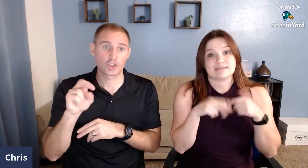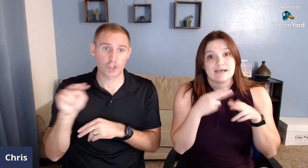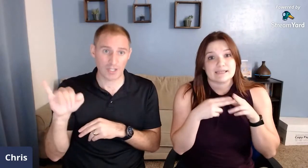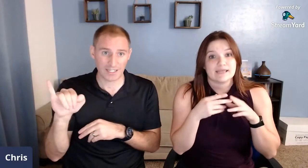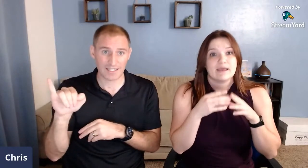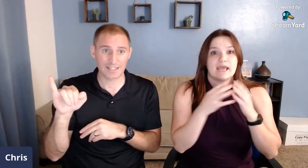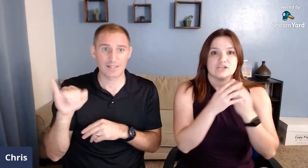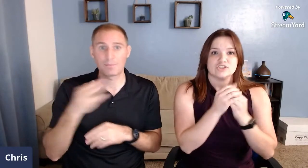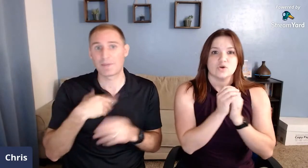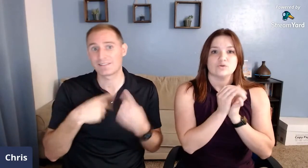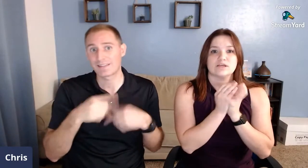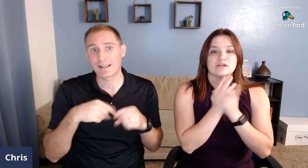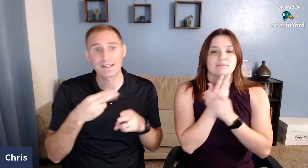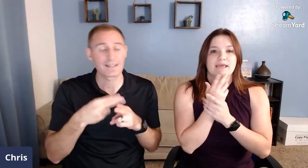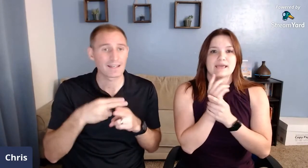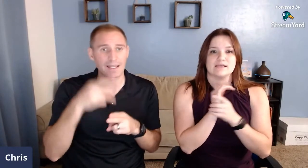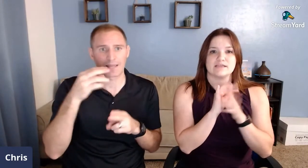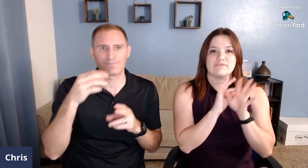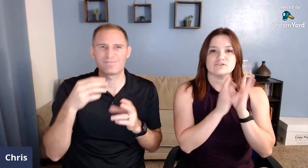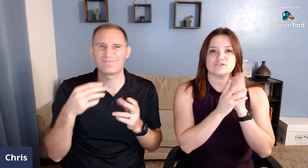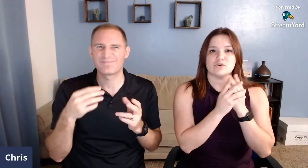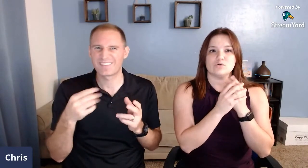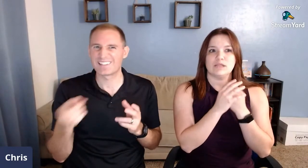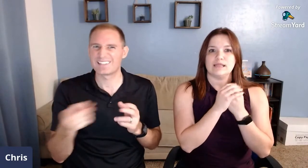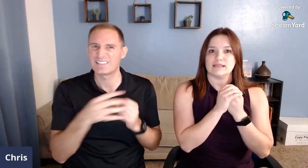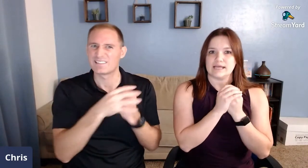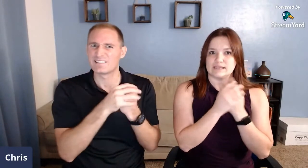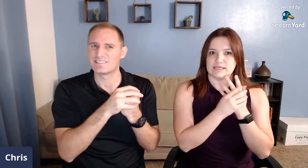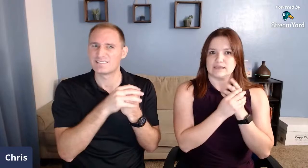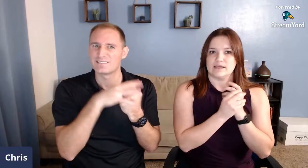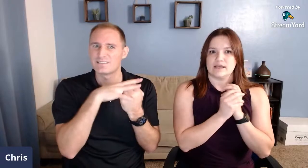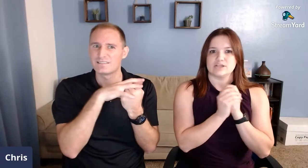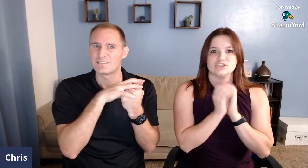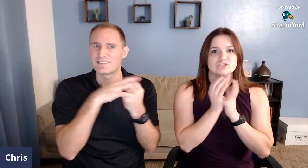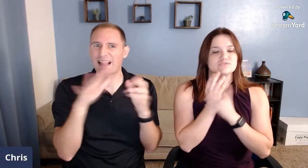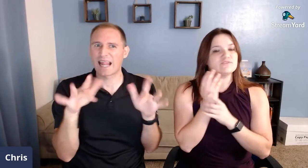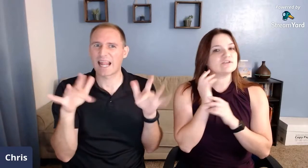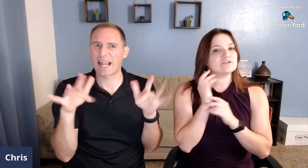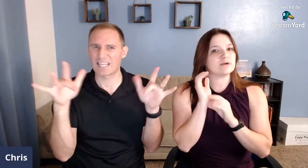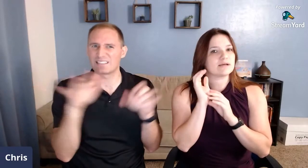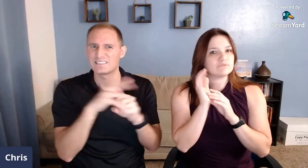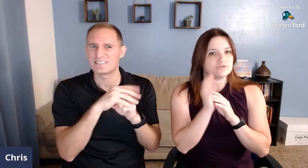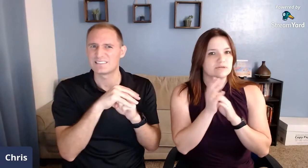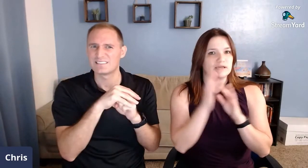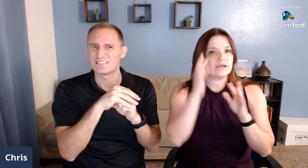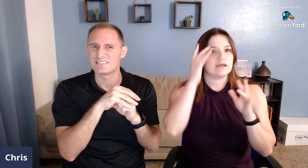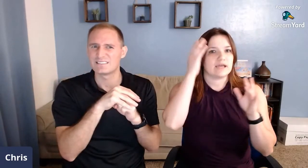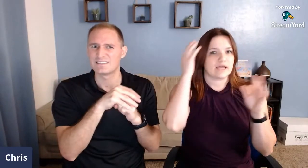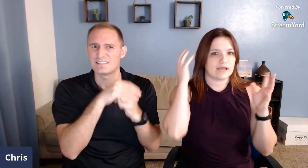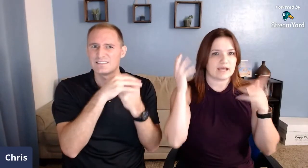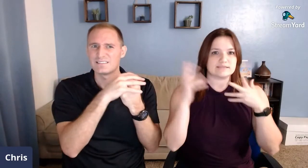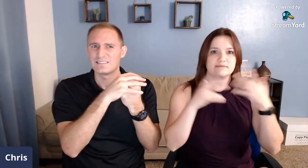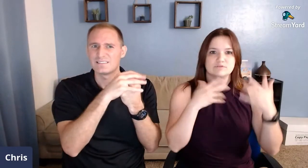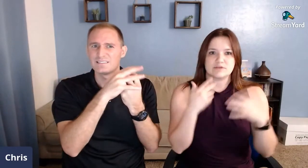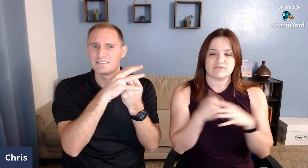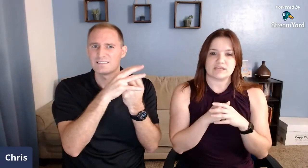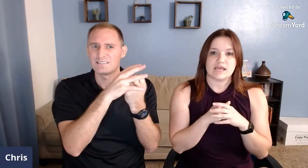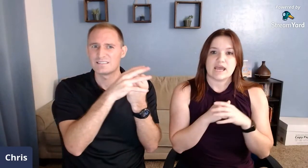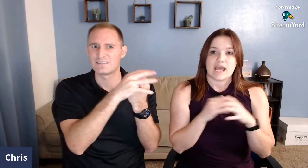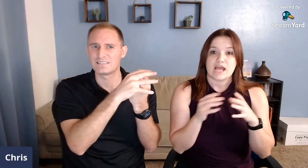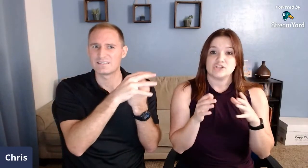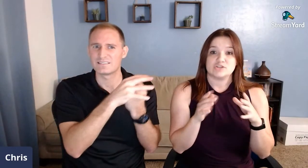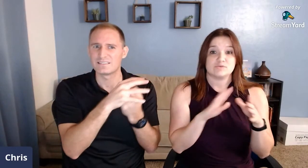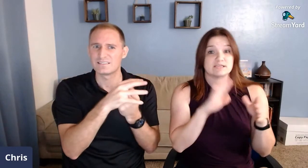my sign name." And she's holding on to my hands ever so lightly, and she just feels what I'm doing, and as I'm doing